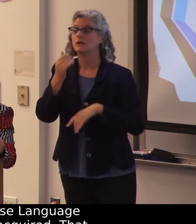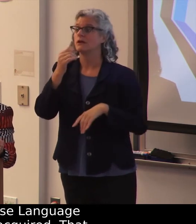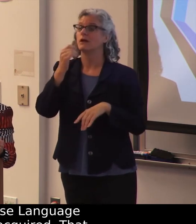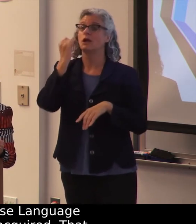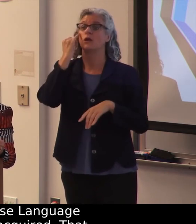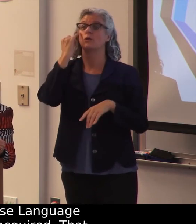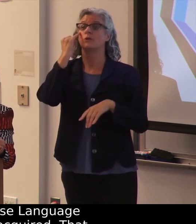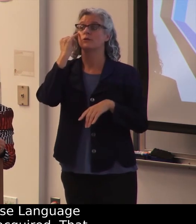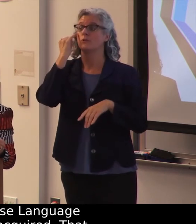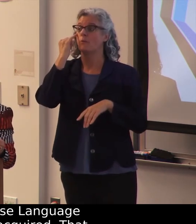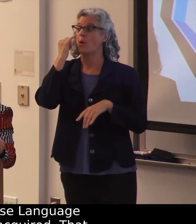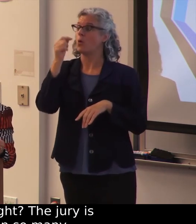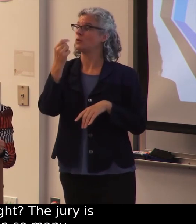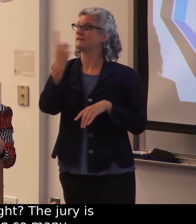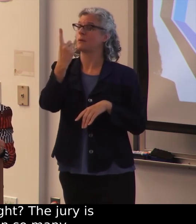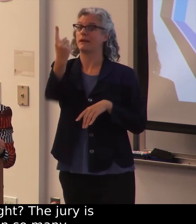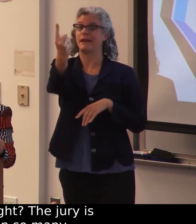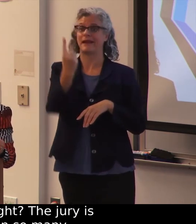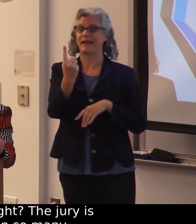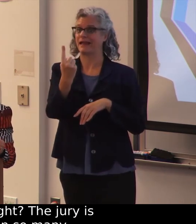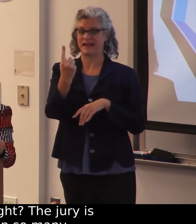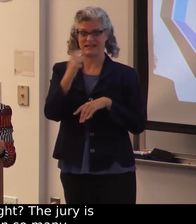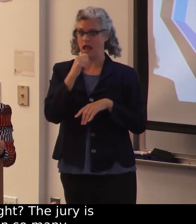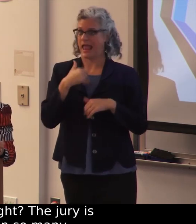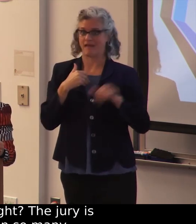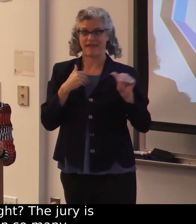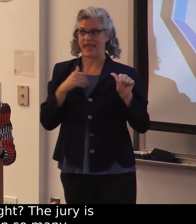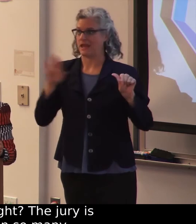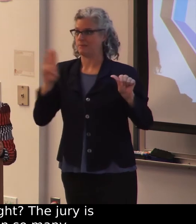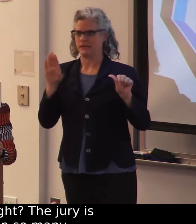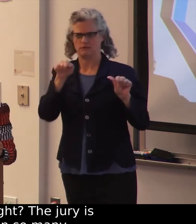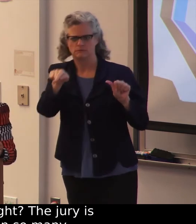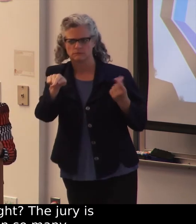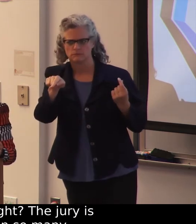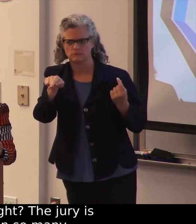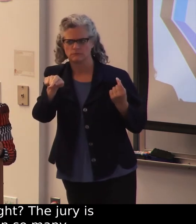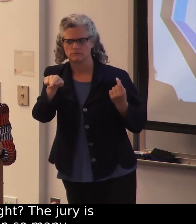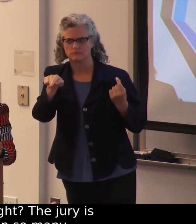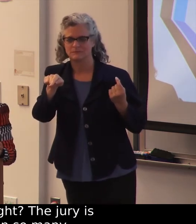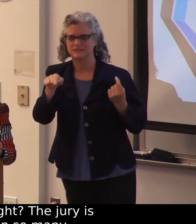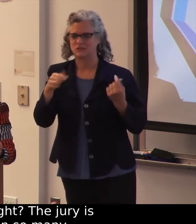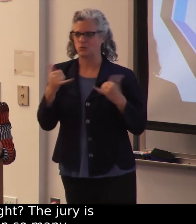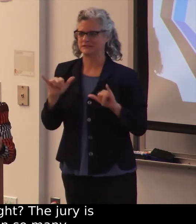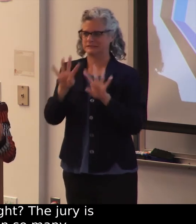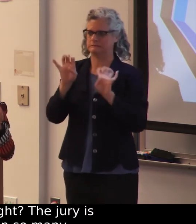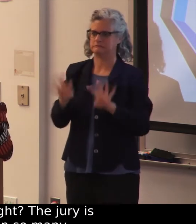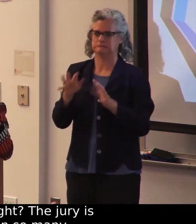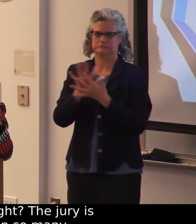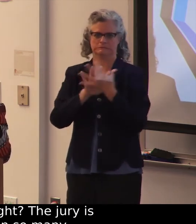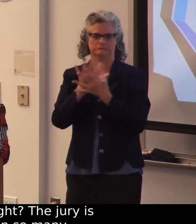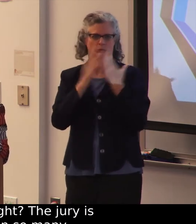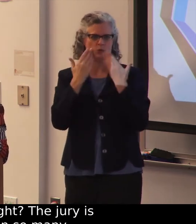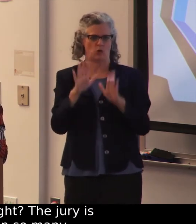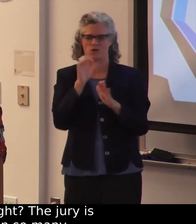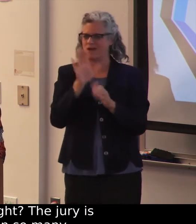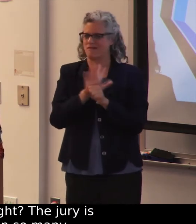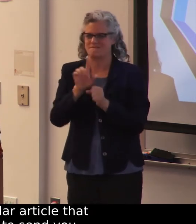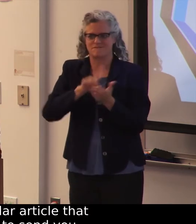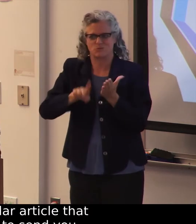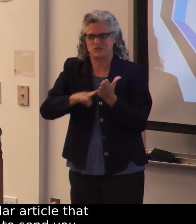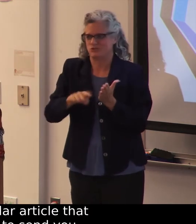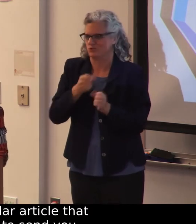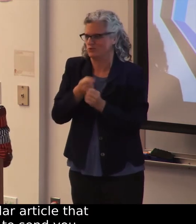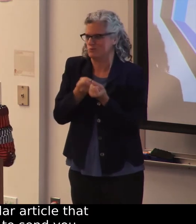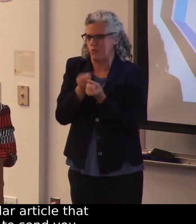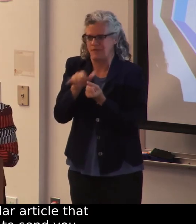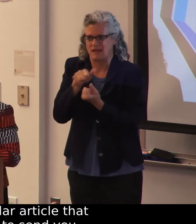actually acquire? That's an acquisition question, right? The jury is out, right? So in so many cases, what I've